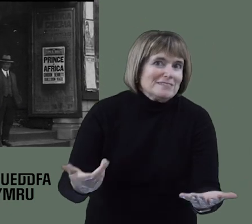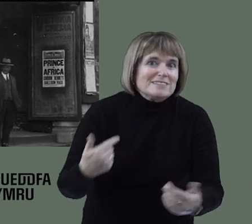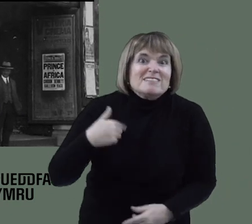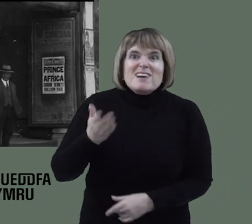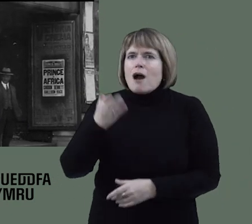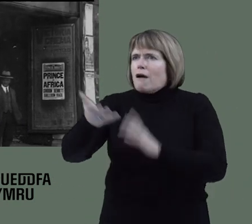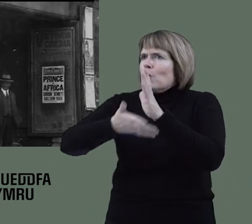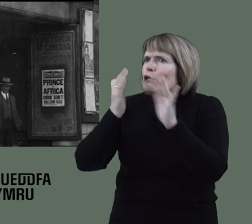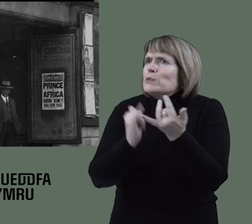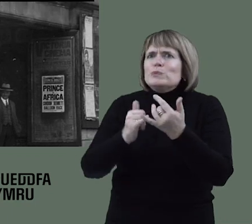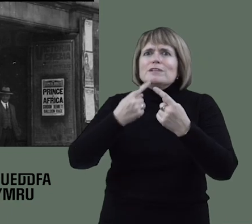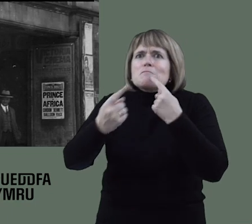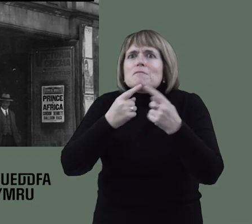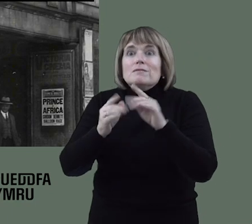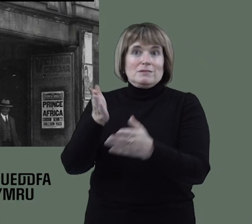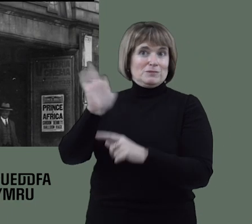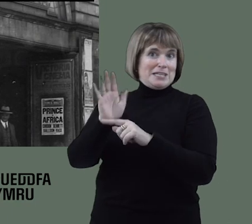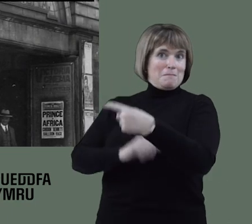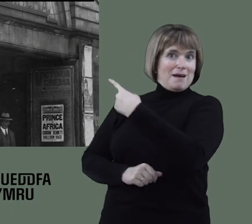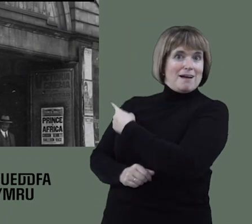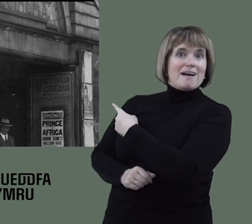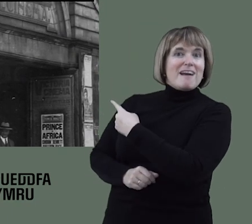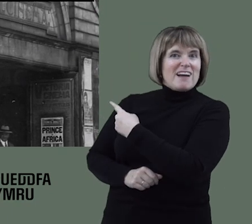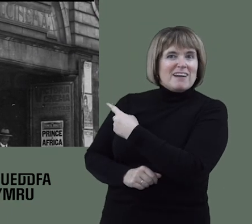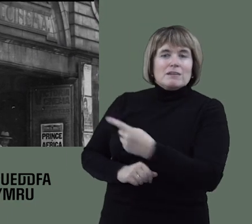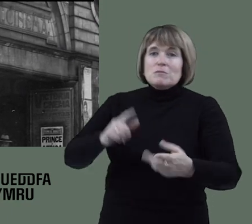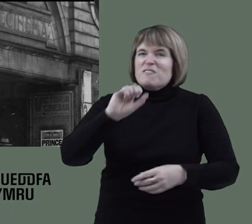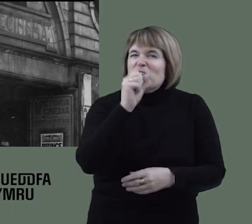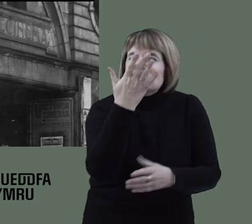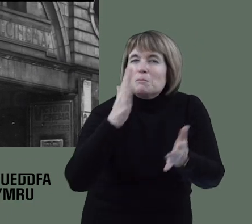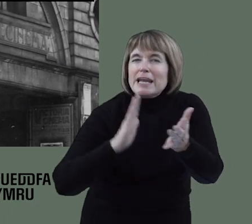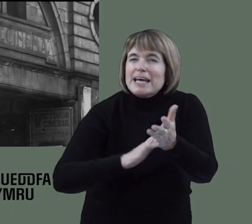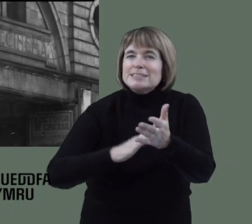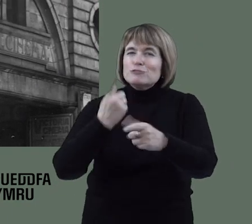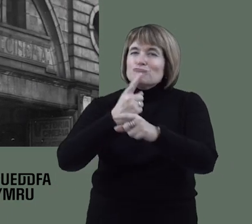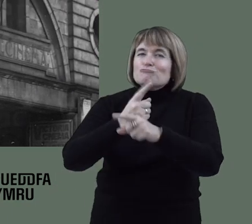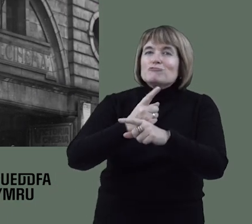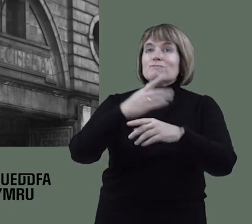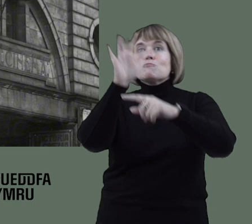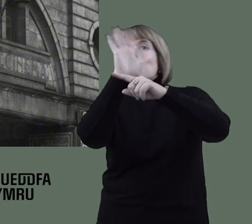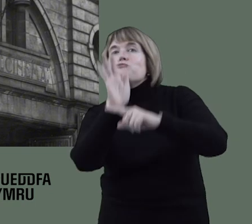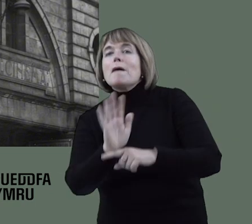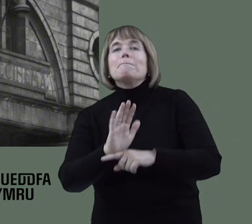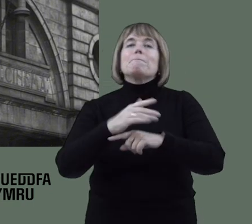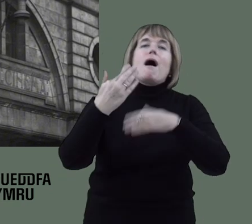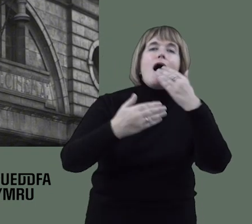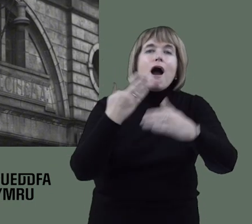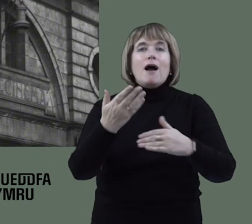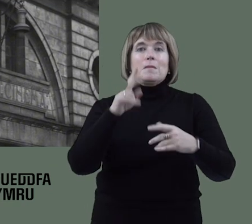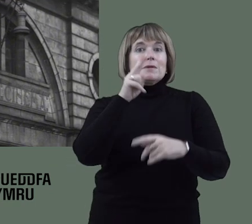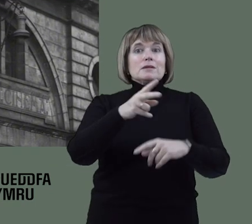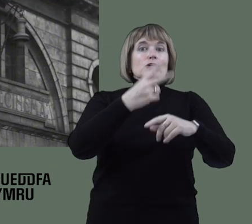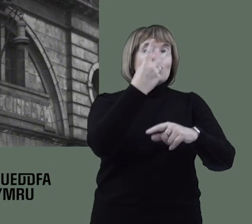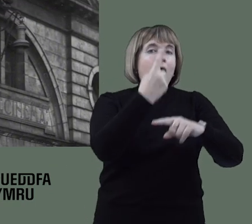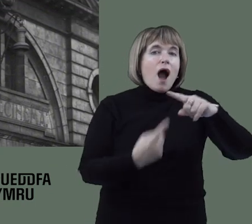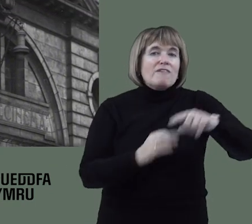the news in the cinema, which was about a quarter of an hour of the program. The program is